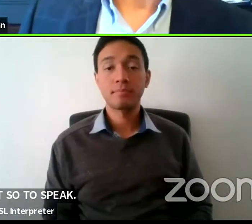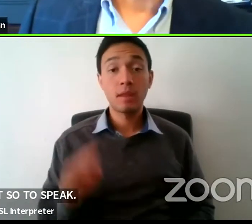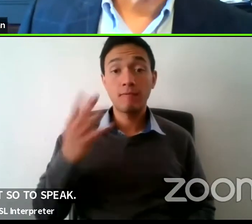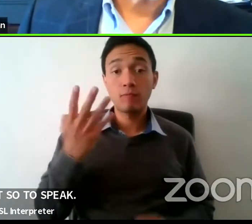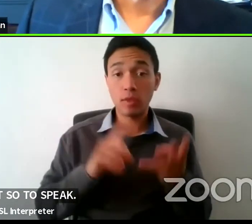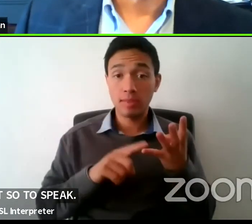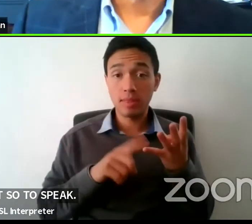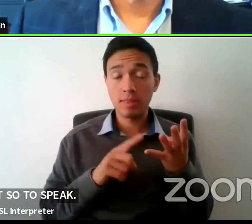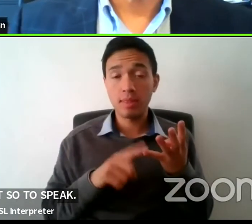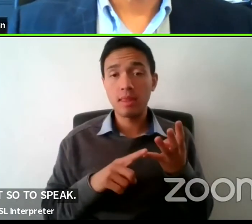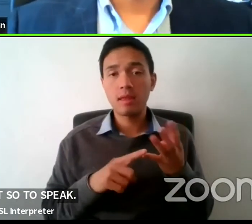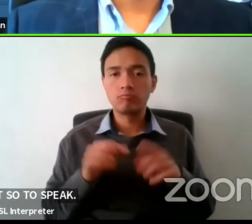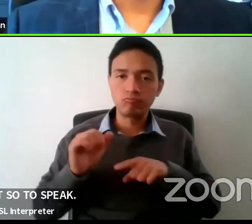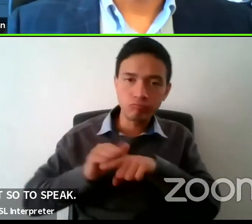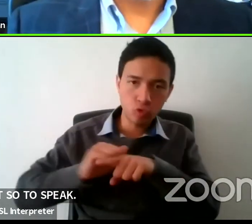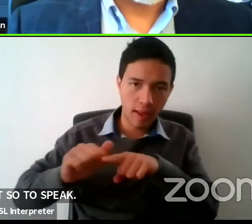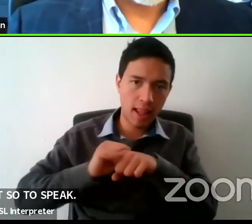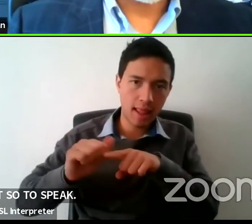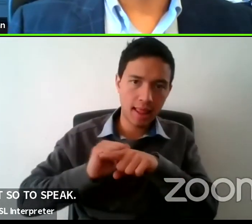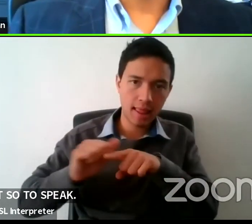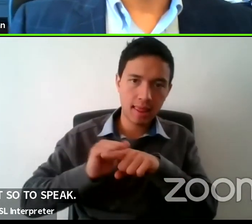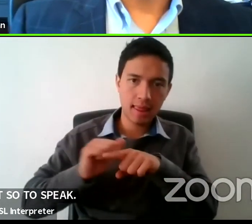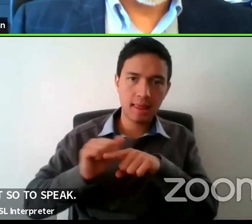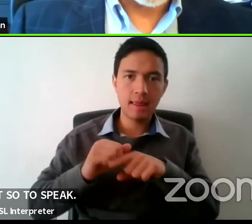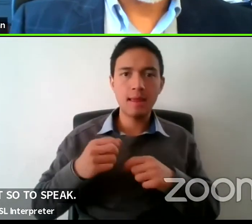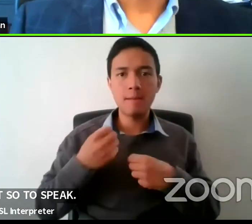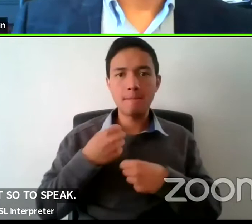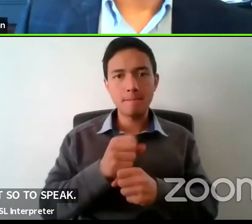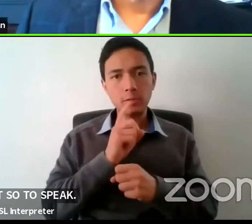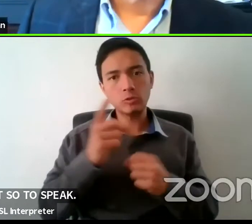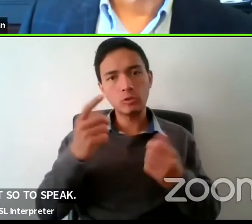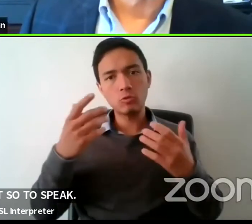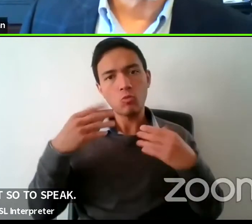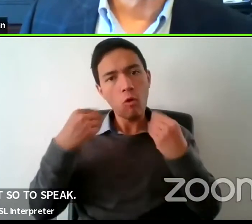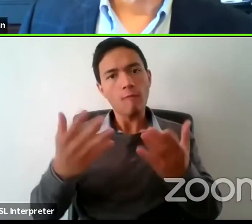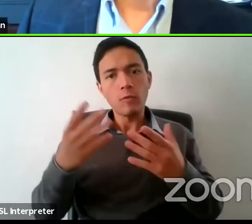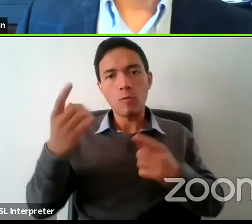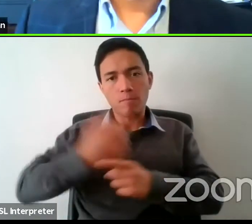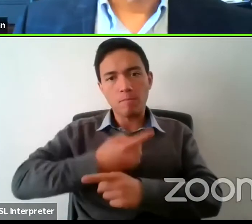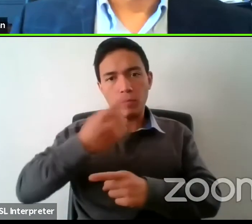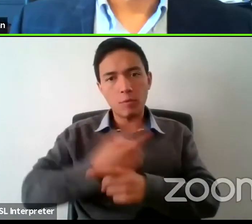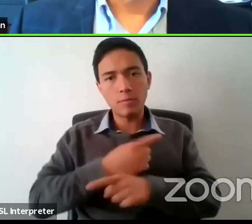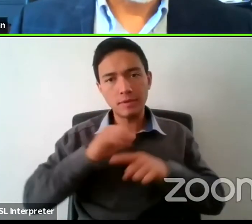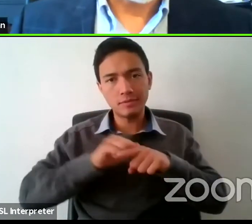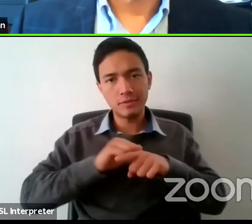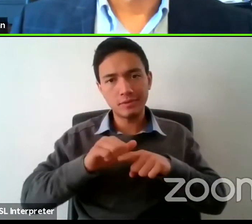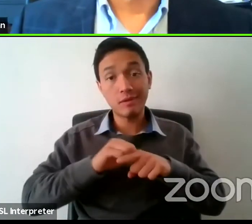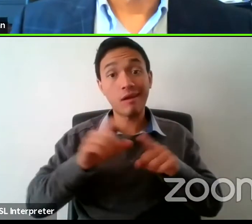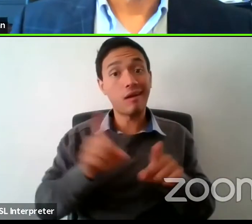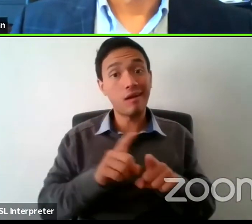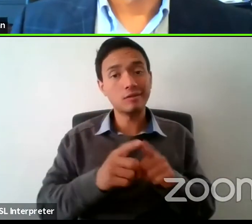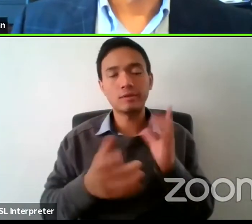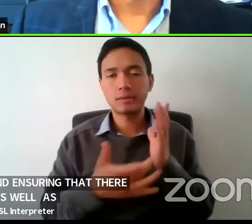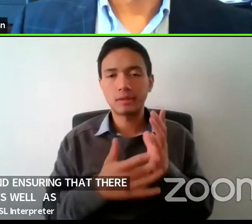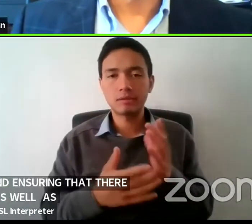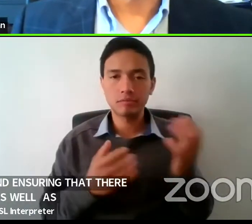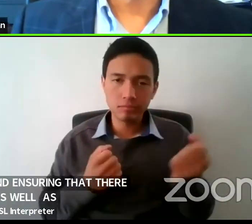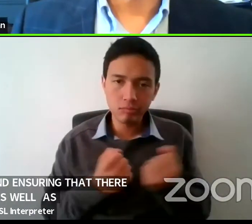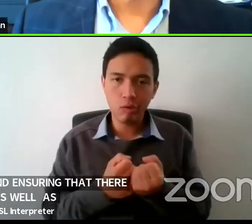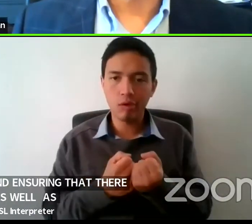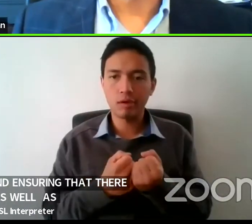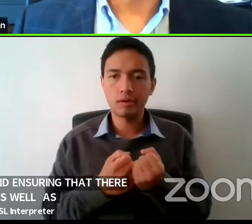training and ensuring that there is appropriate training as well as technical support and